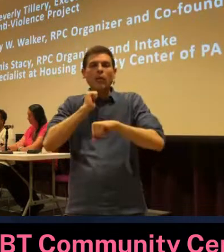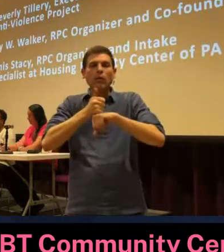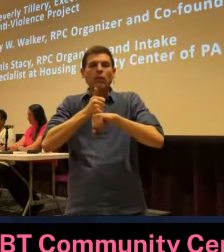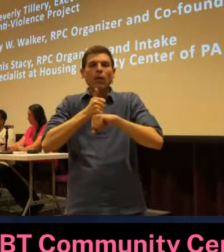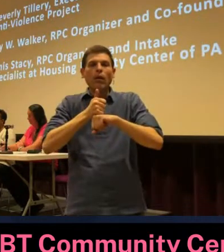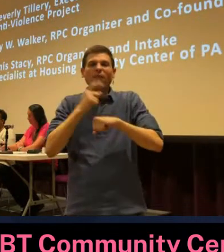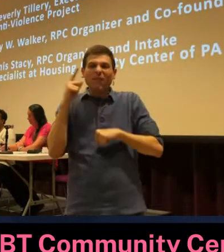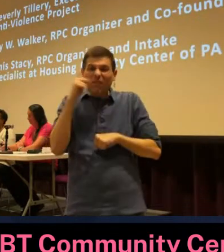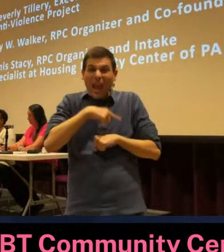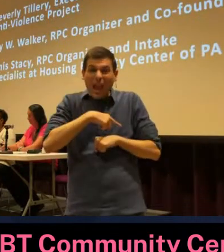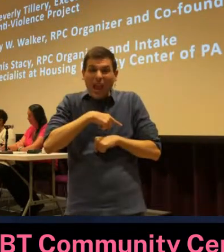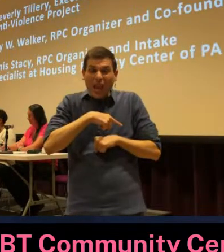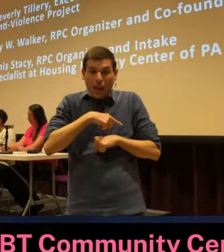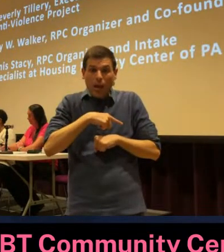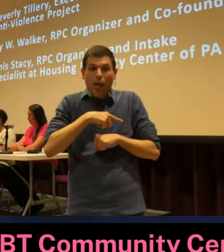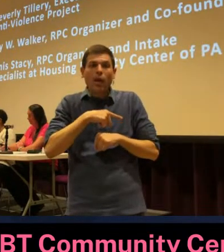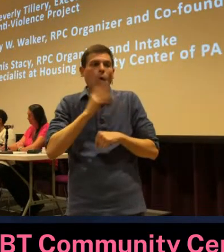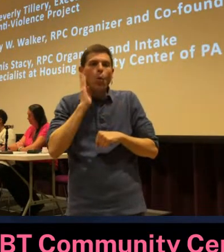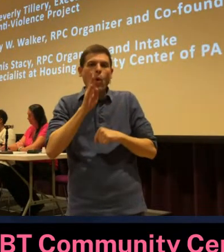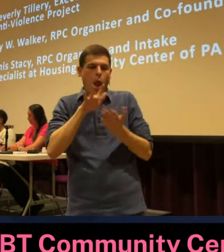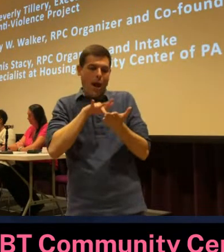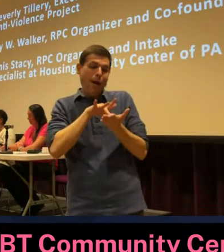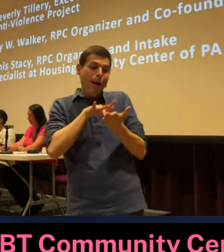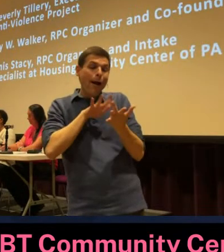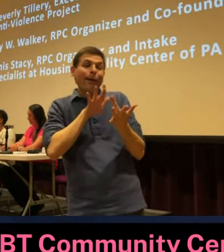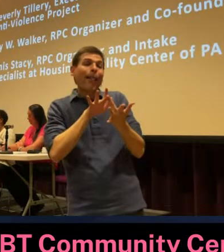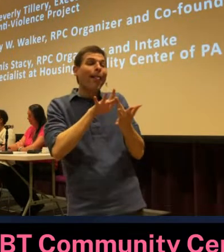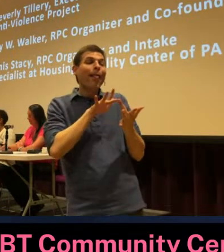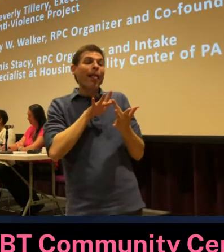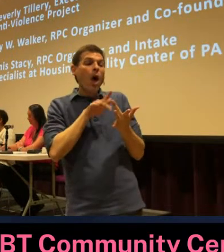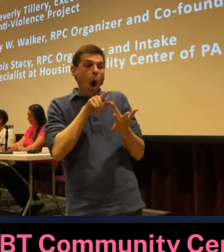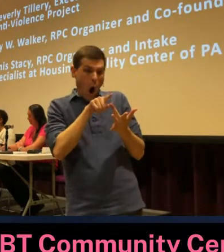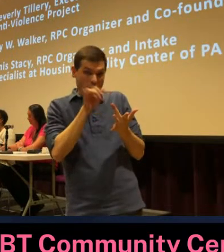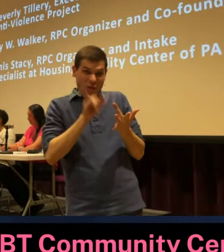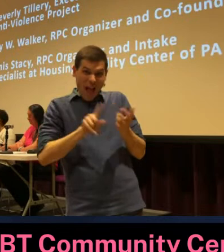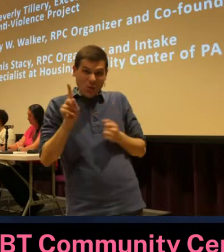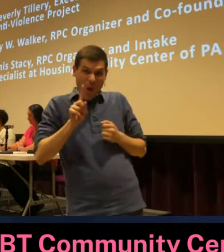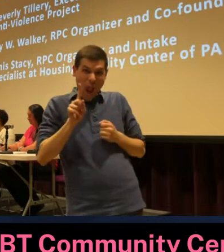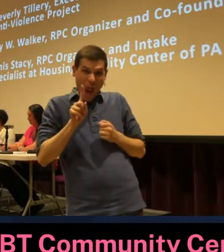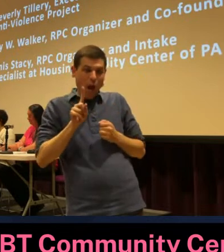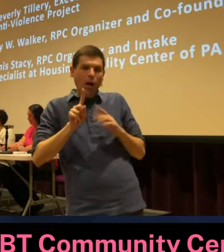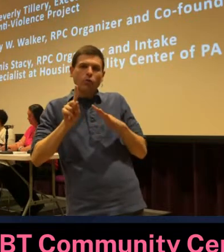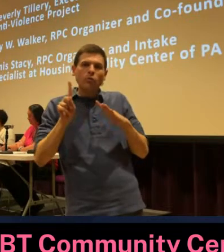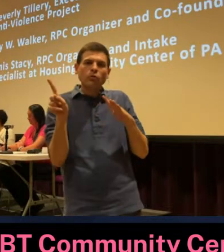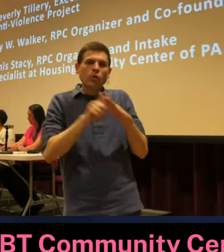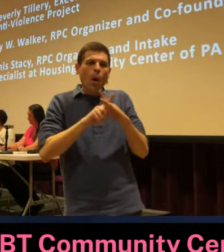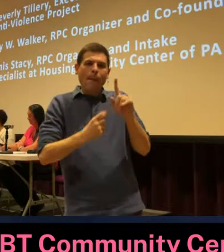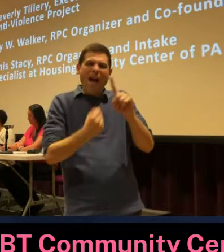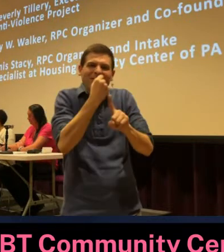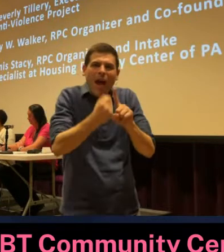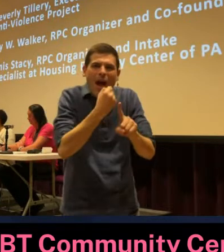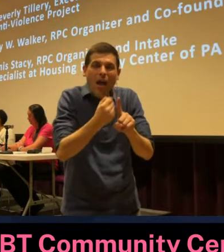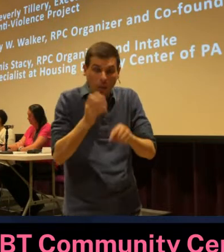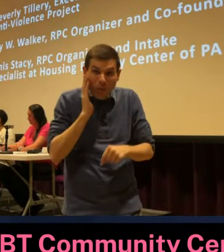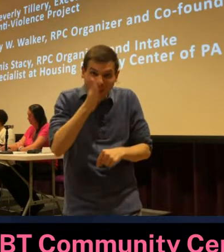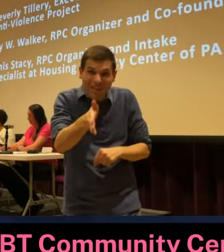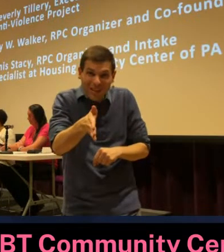where we're vulnerable and attack us. And we're not really seeing that much of